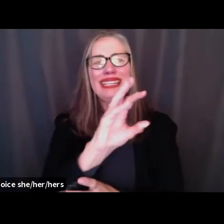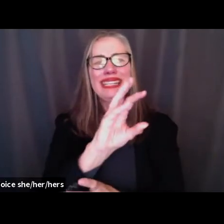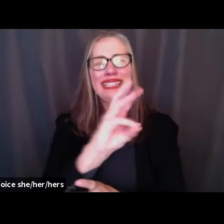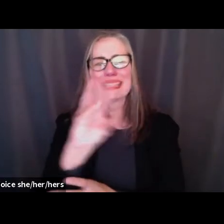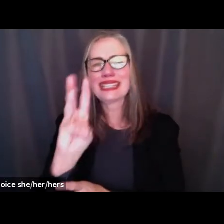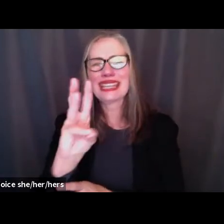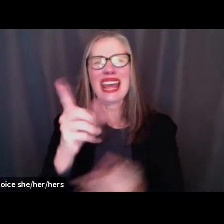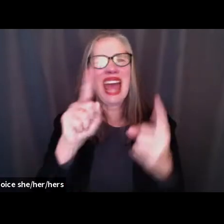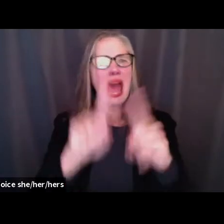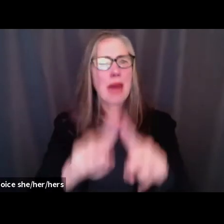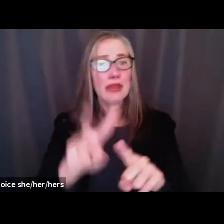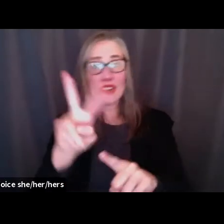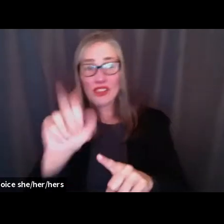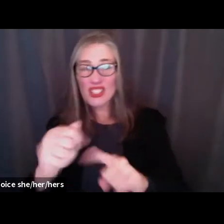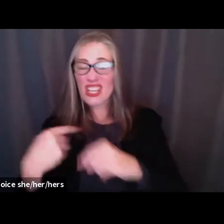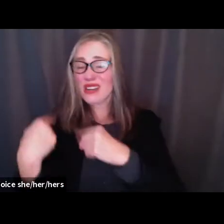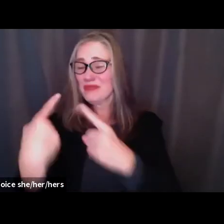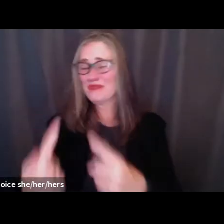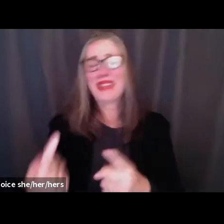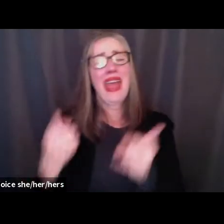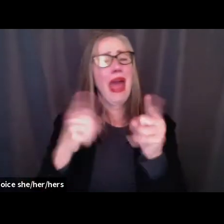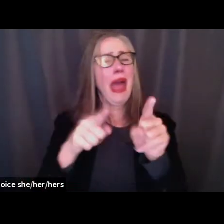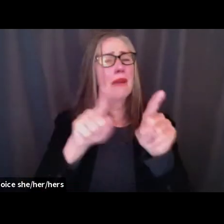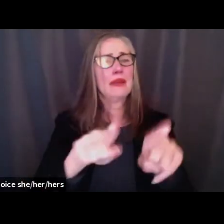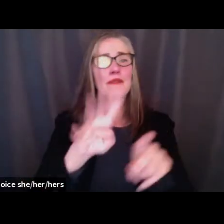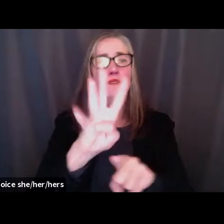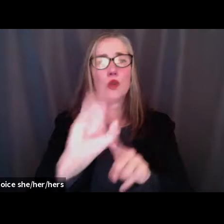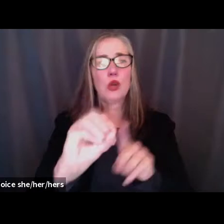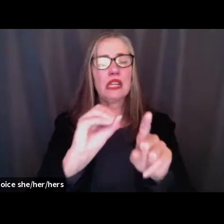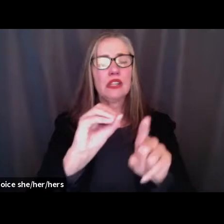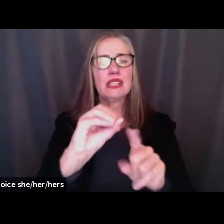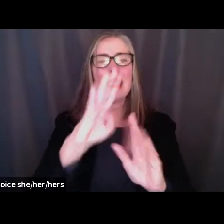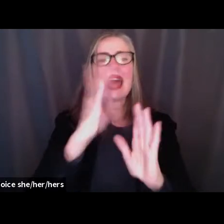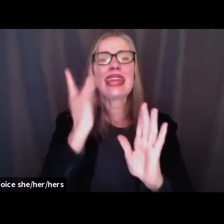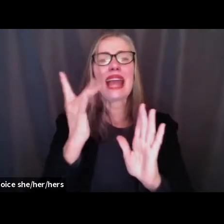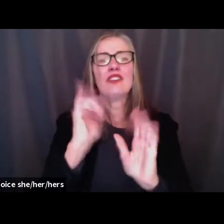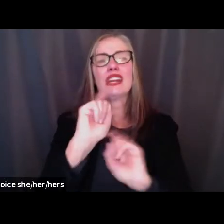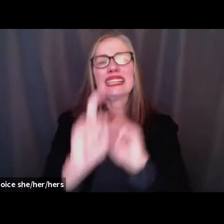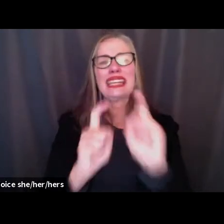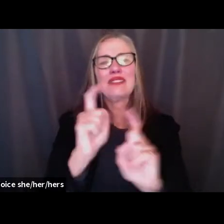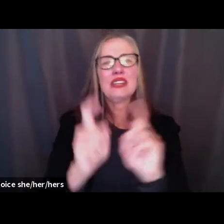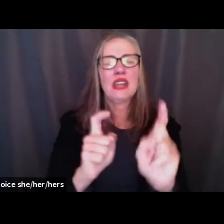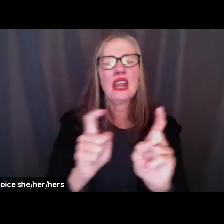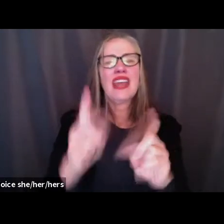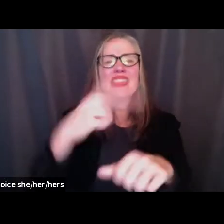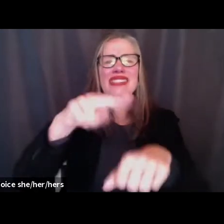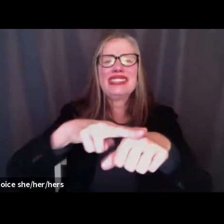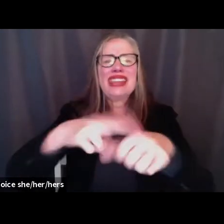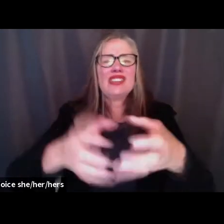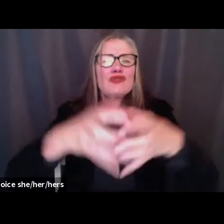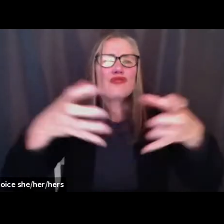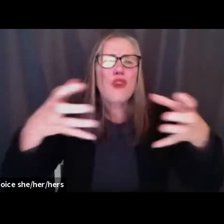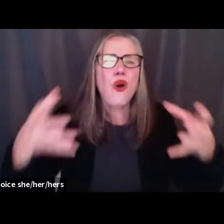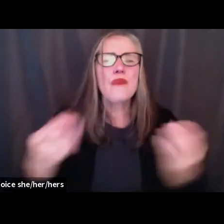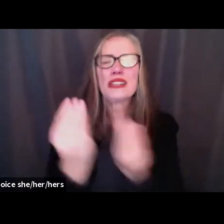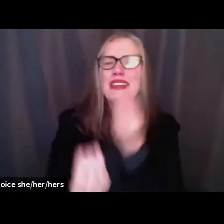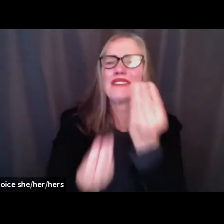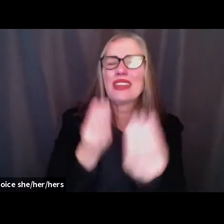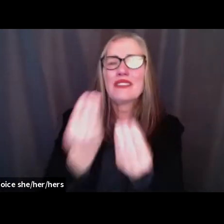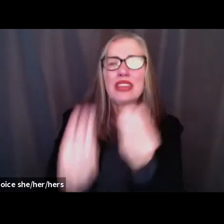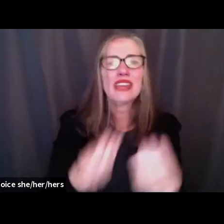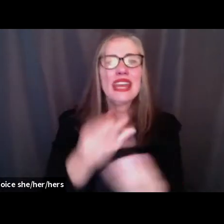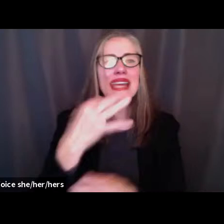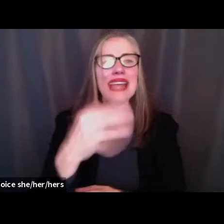the last 40 years. The great state of California has given the nation so much. Around 1980, with the election